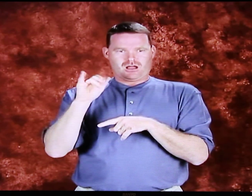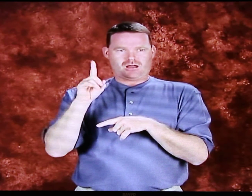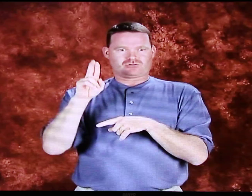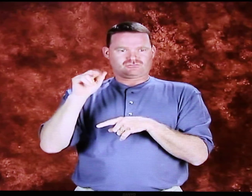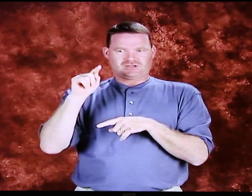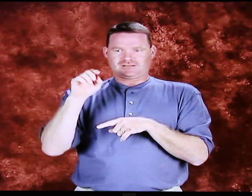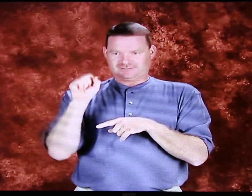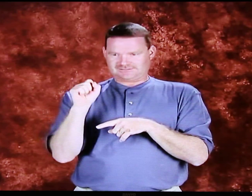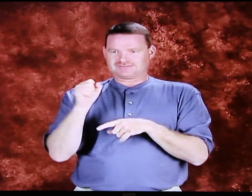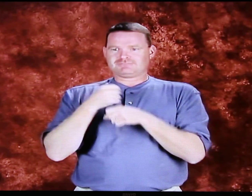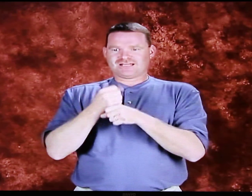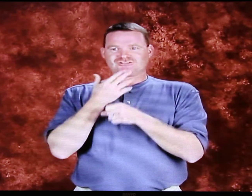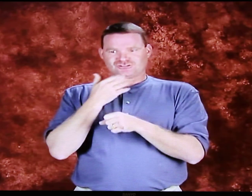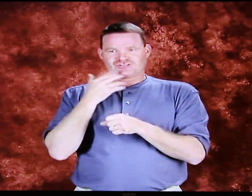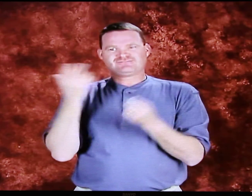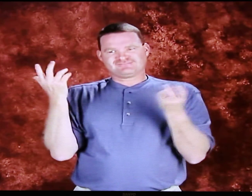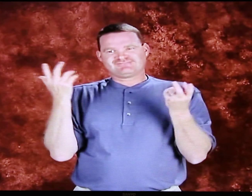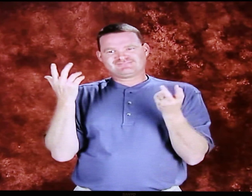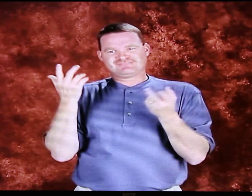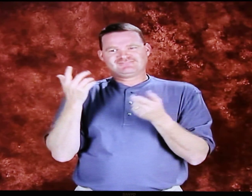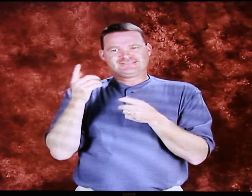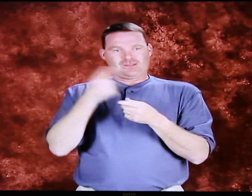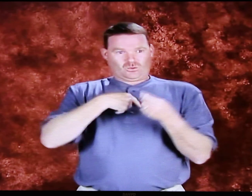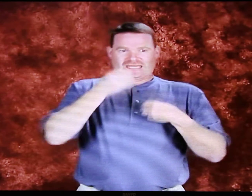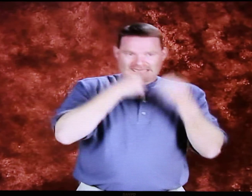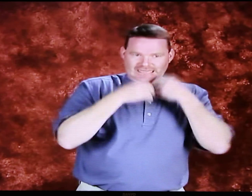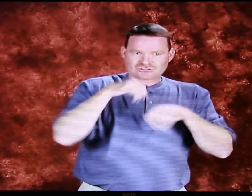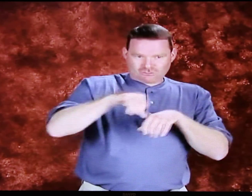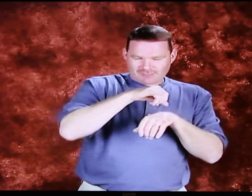And that's that type of carbohydrate I was talking about, the sugar that we eat.